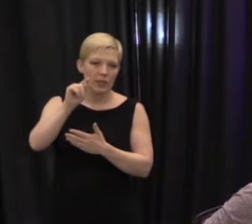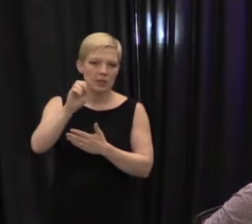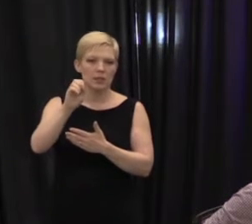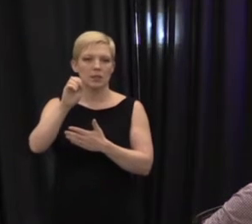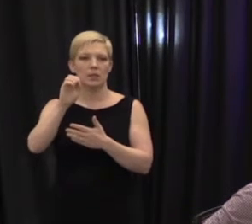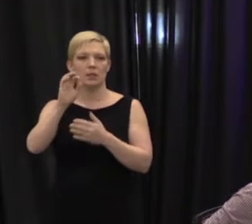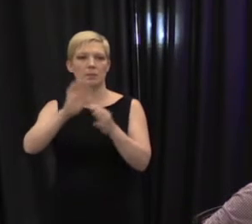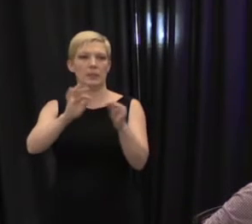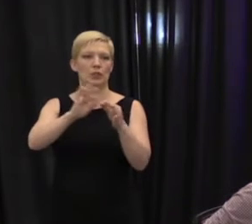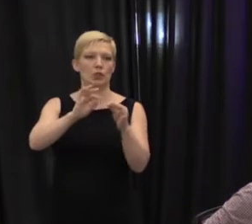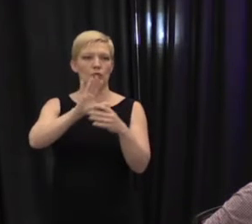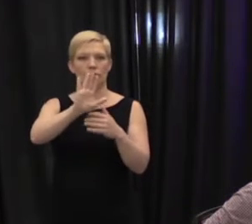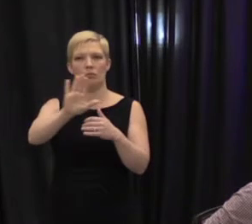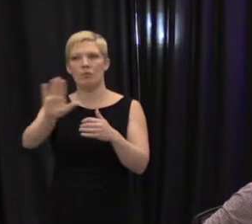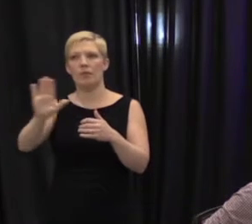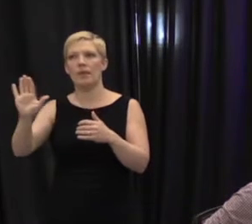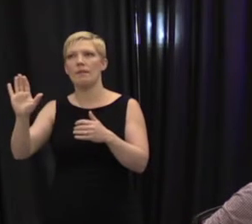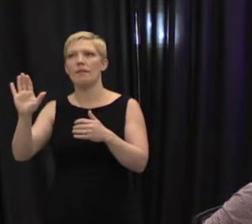there's much